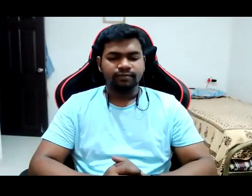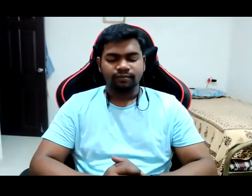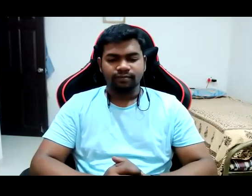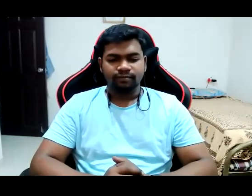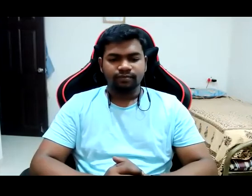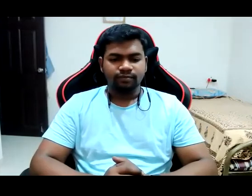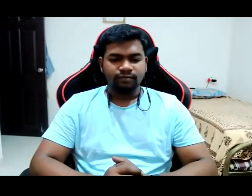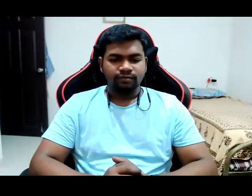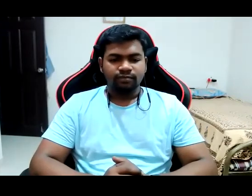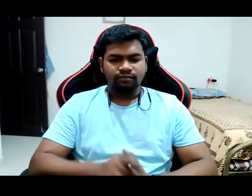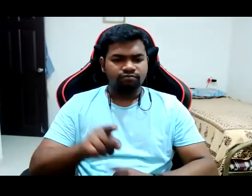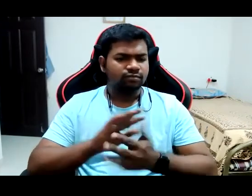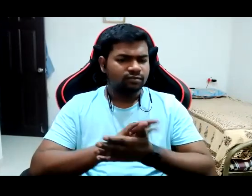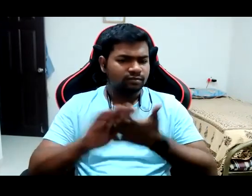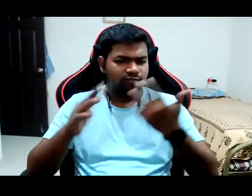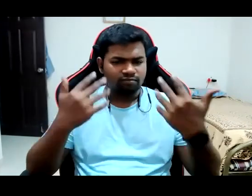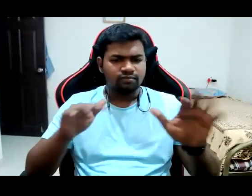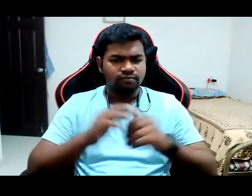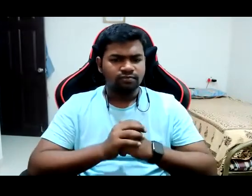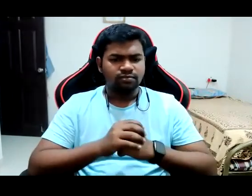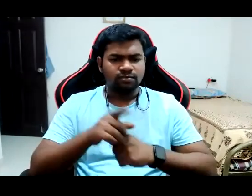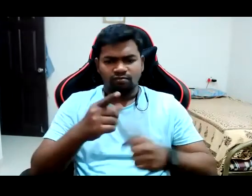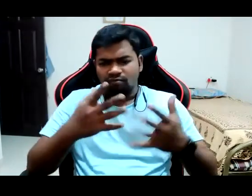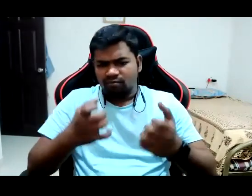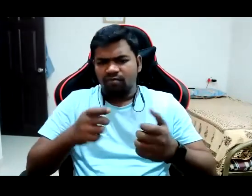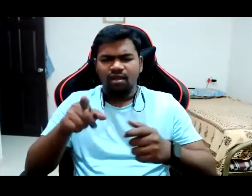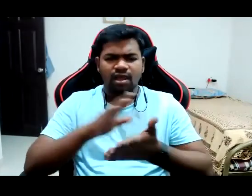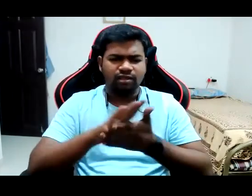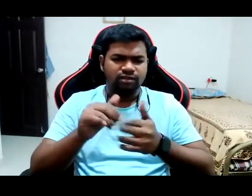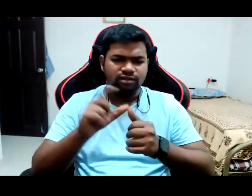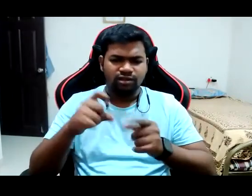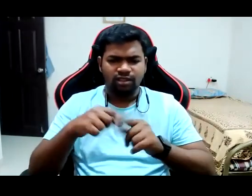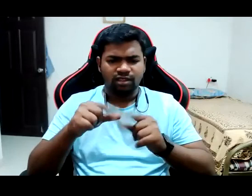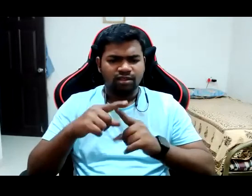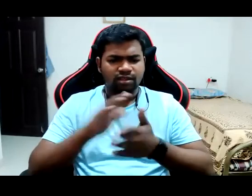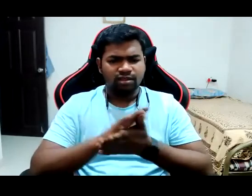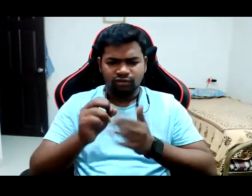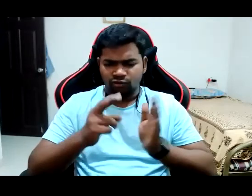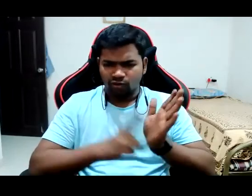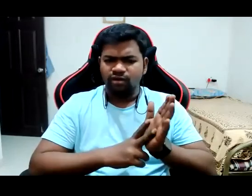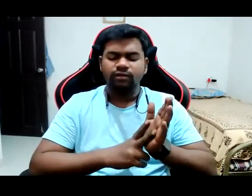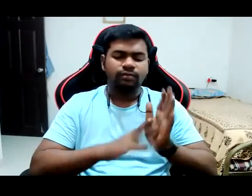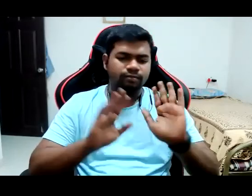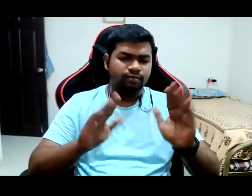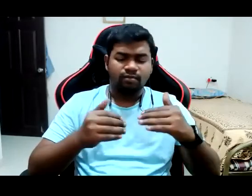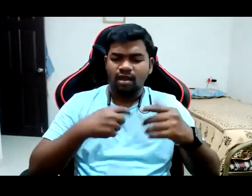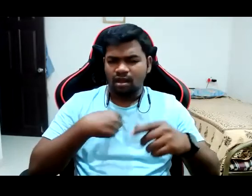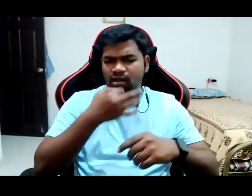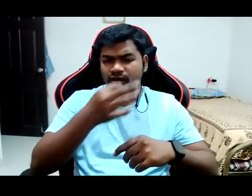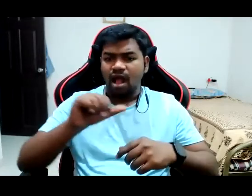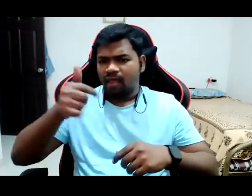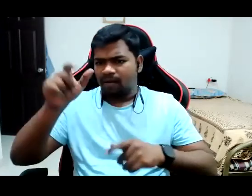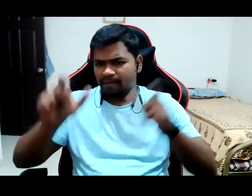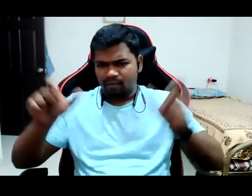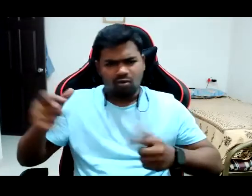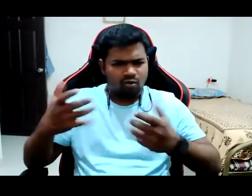That actually completes what I had for the hackathon. I want to take a minute and just answer any questions that people might have about the hackathon at this point